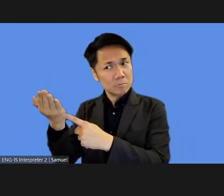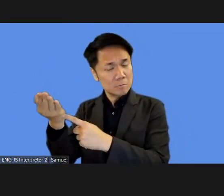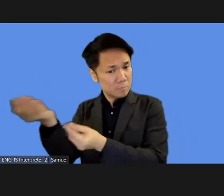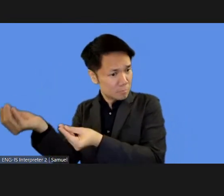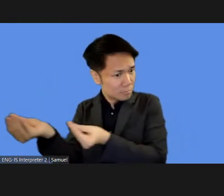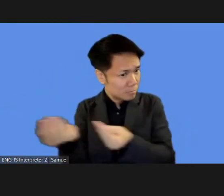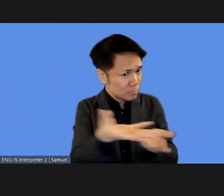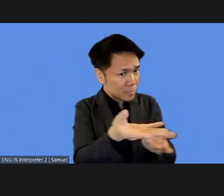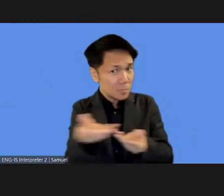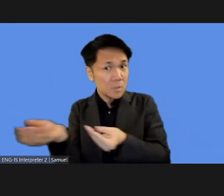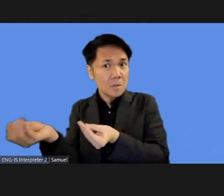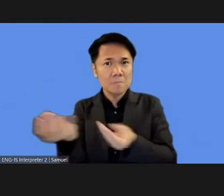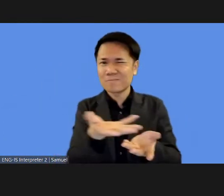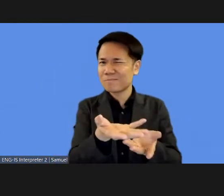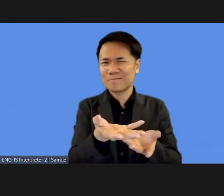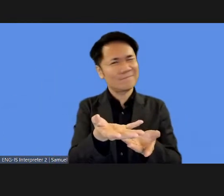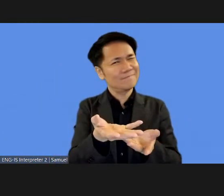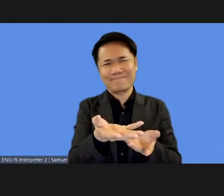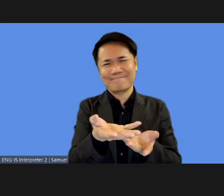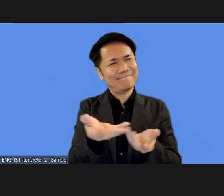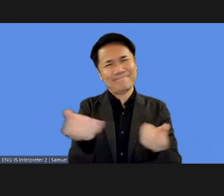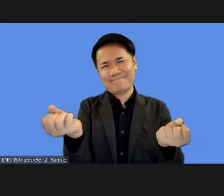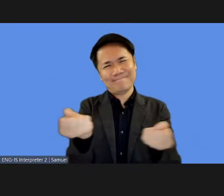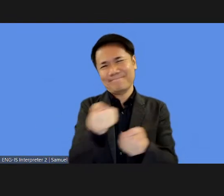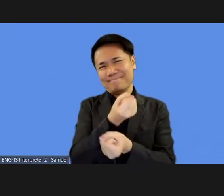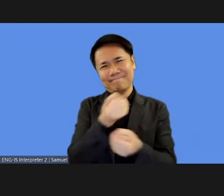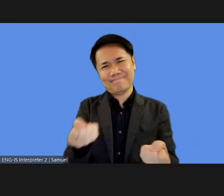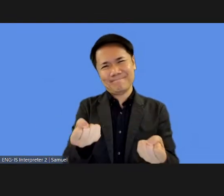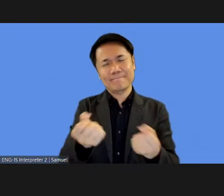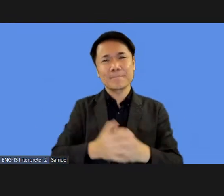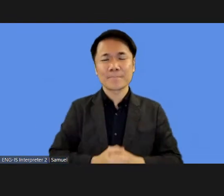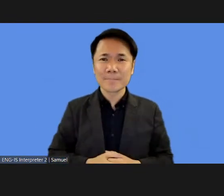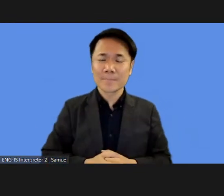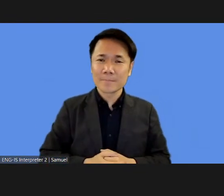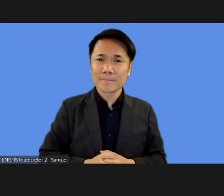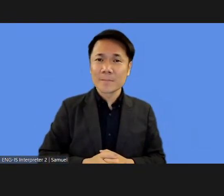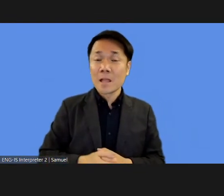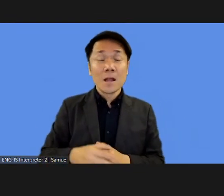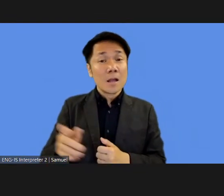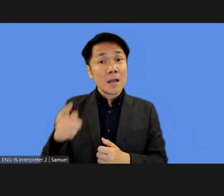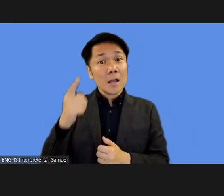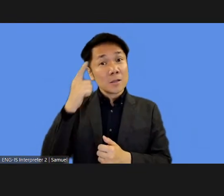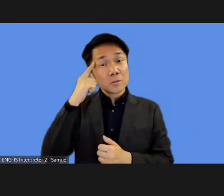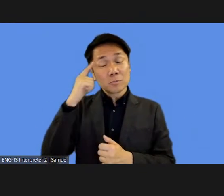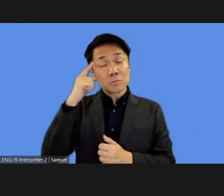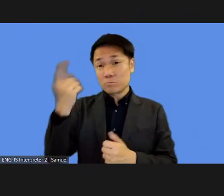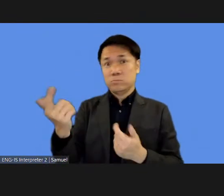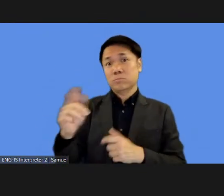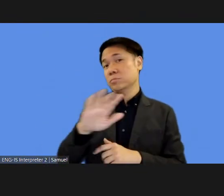manner. So for most firms, this big international corporation,